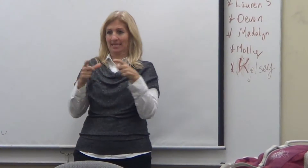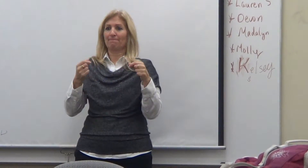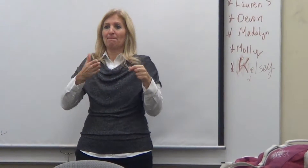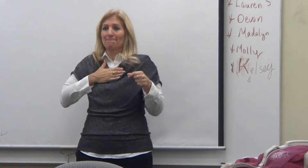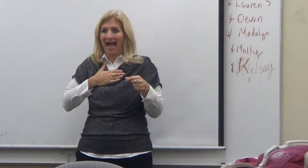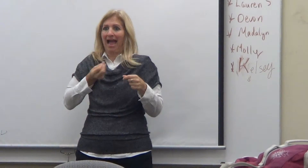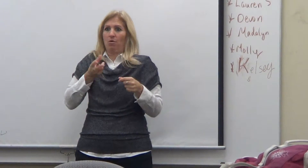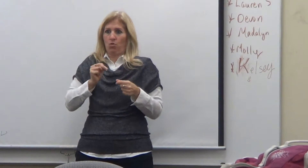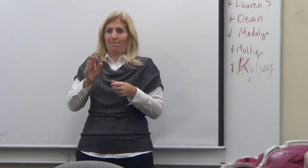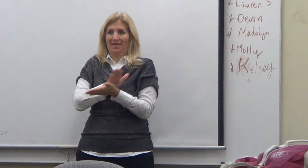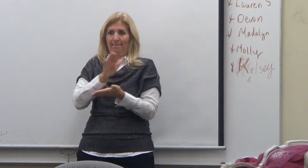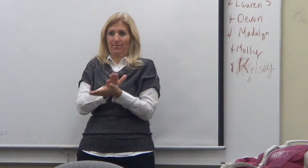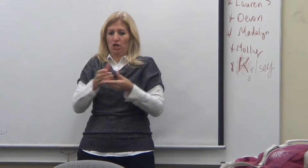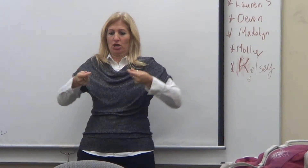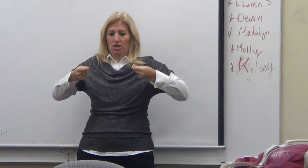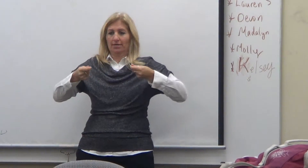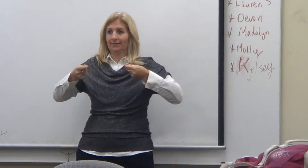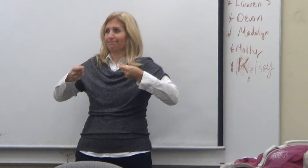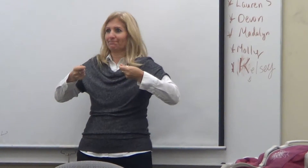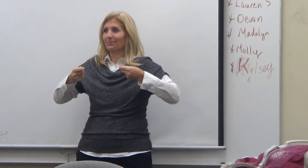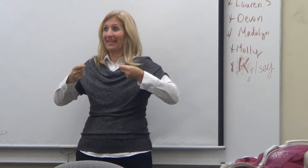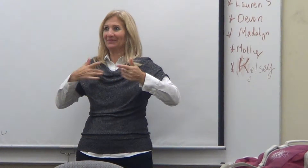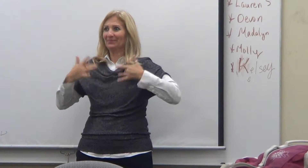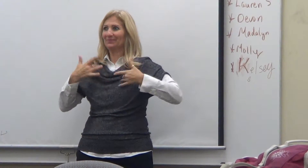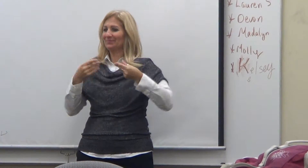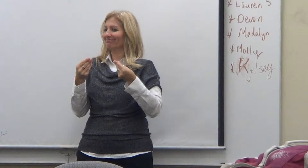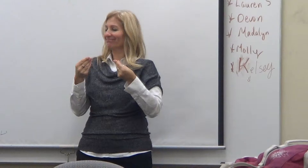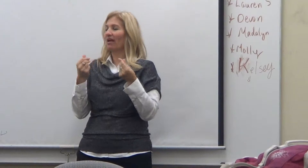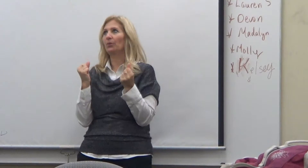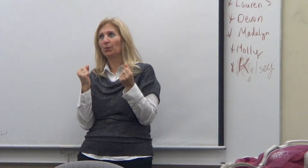finally came up, they would get their portable voucher.